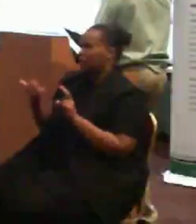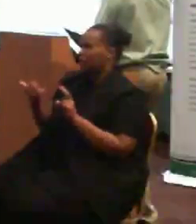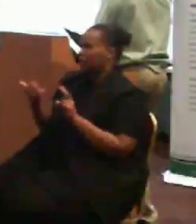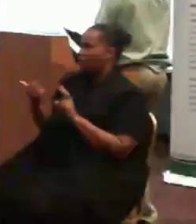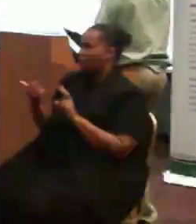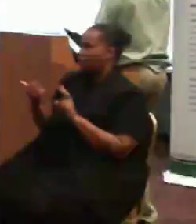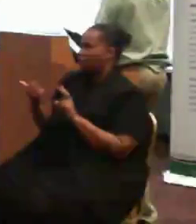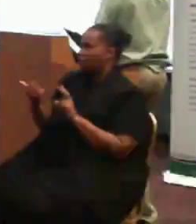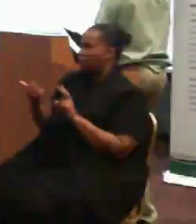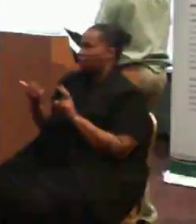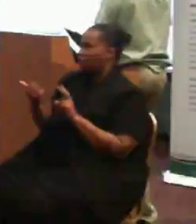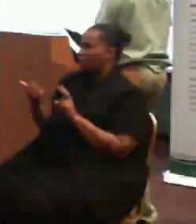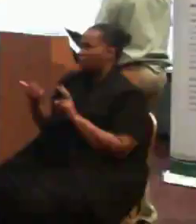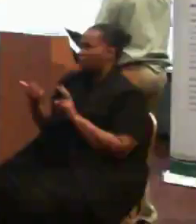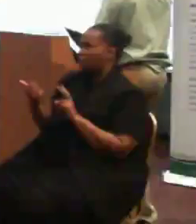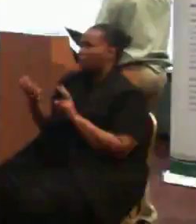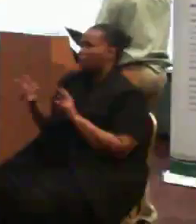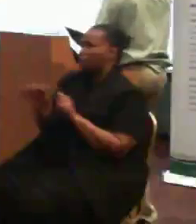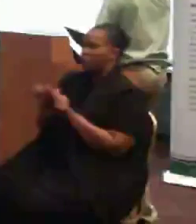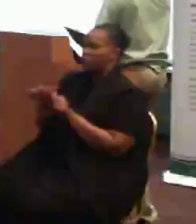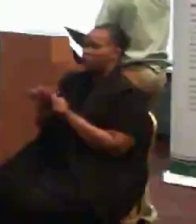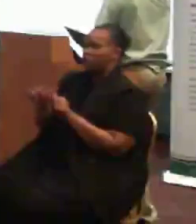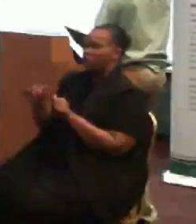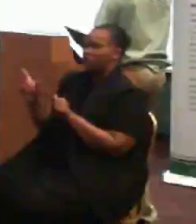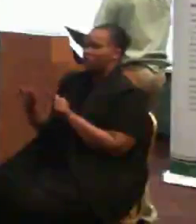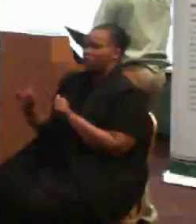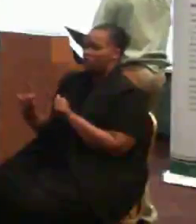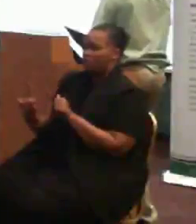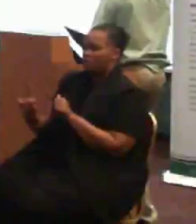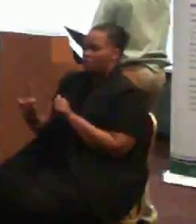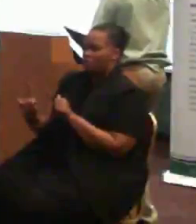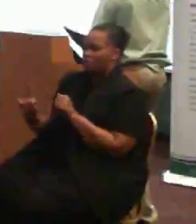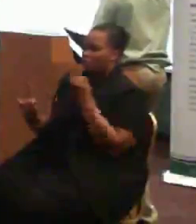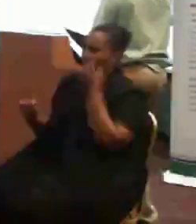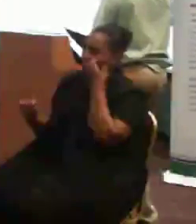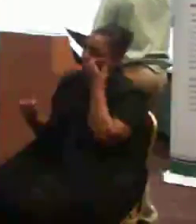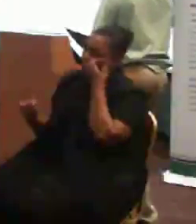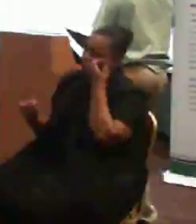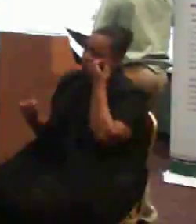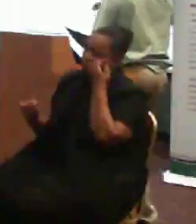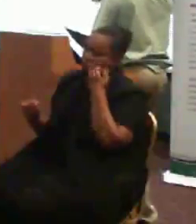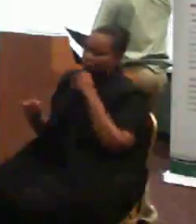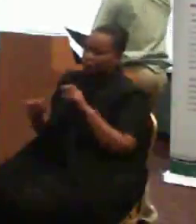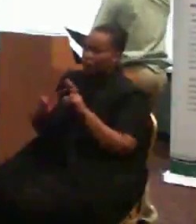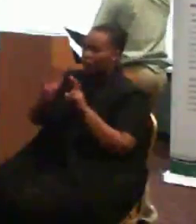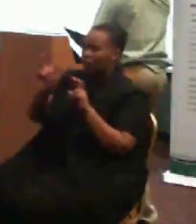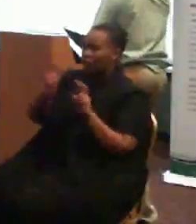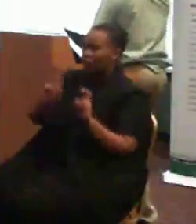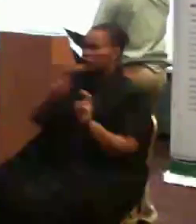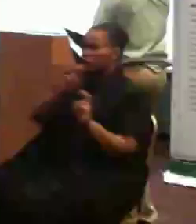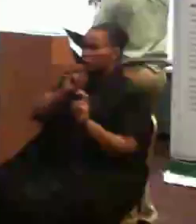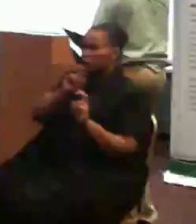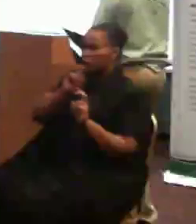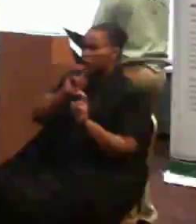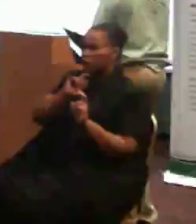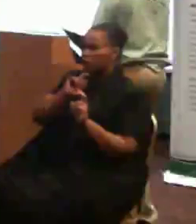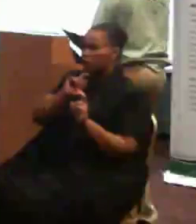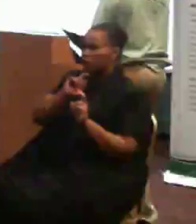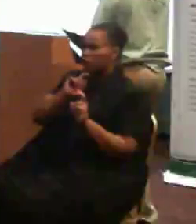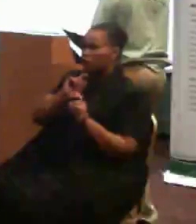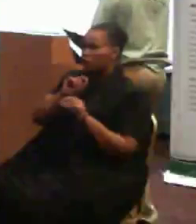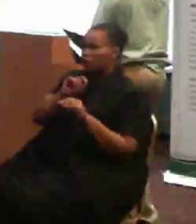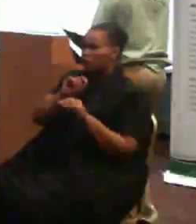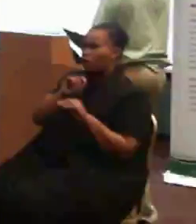more cost efficient. The bigger energy users, but under 1